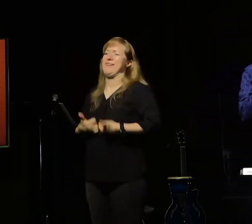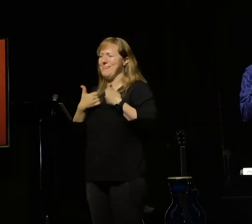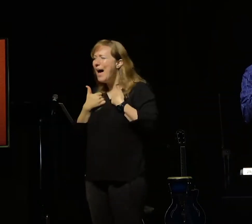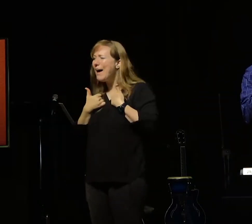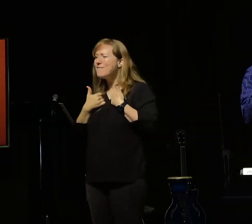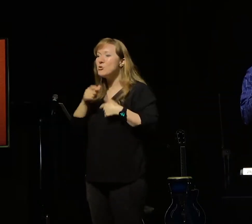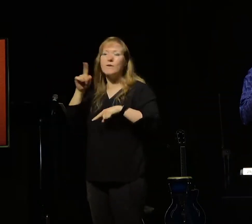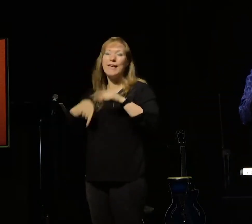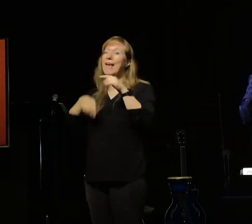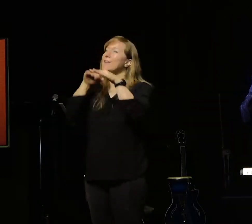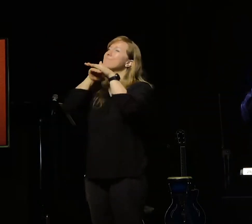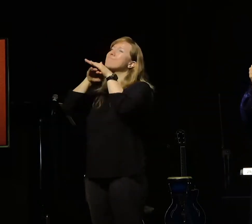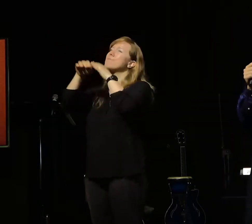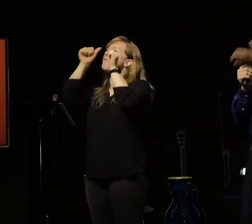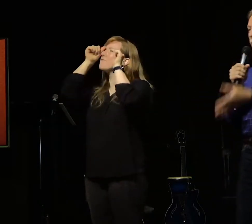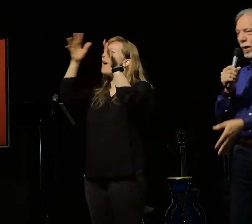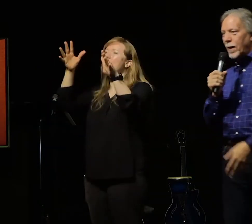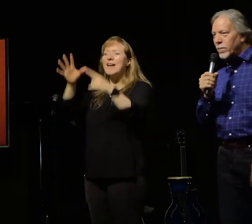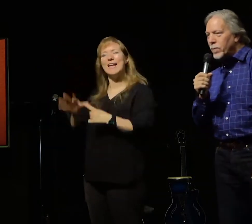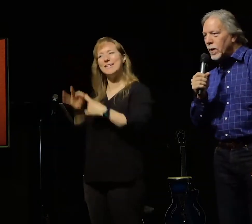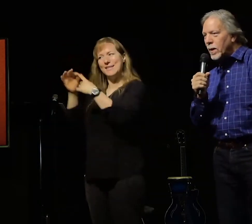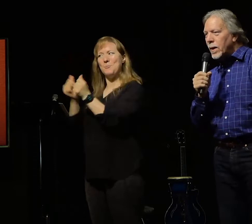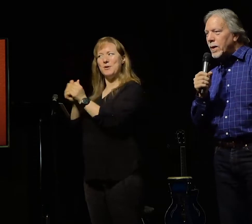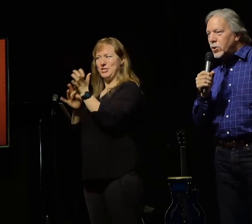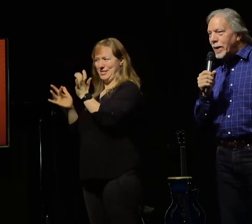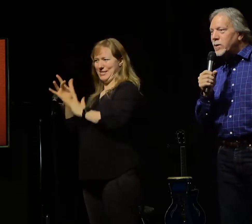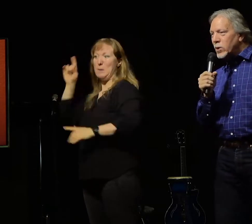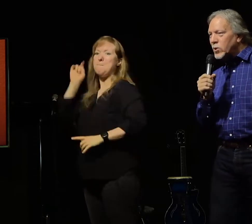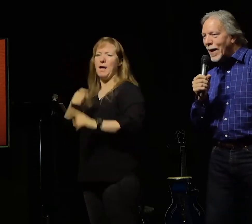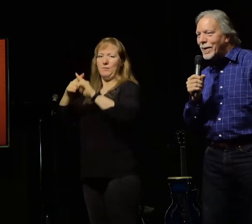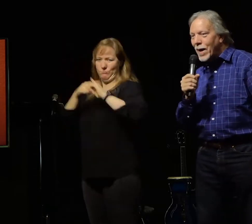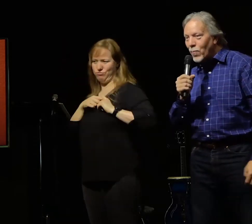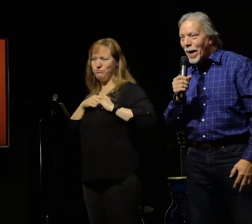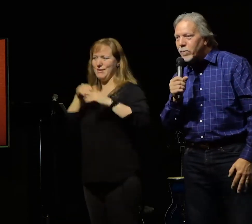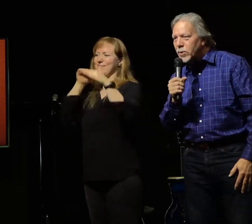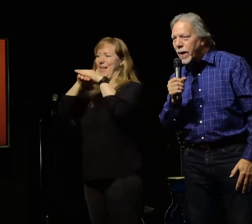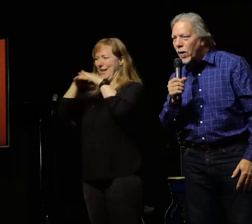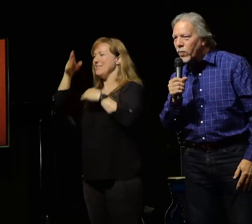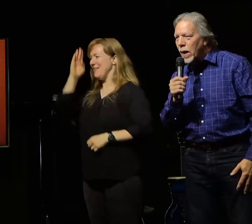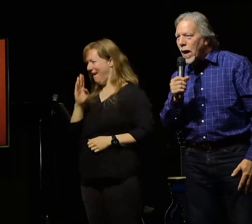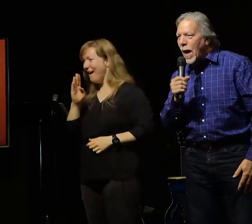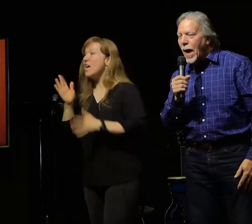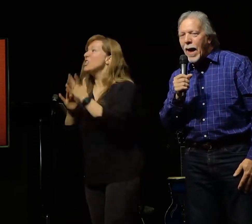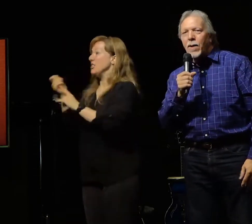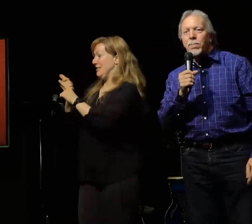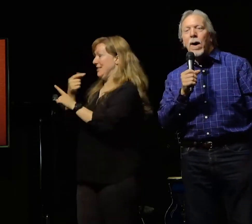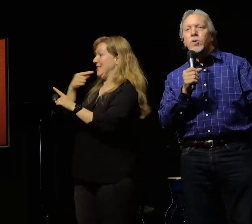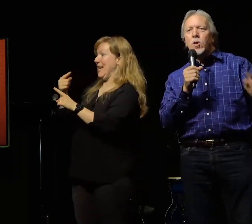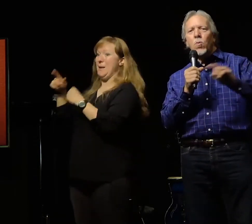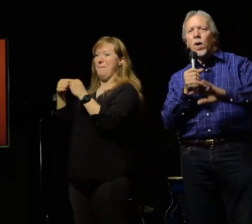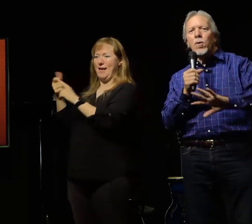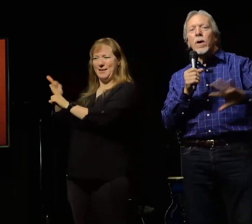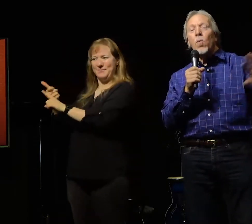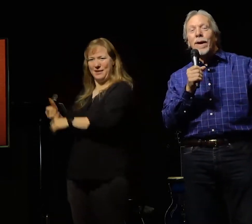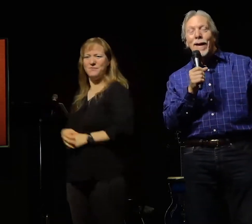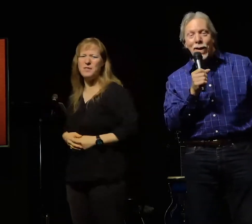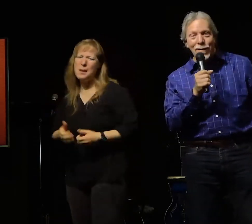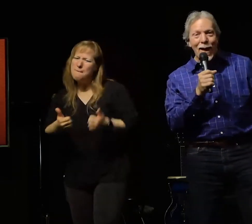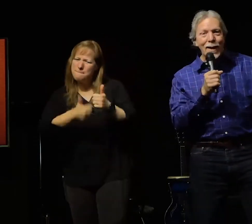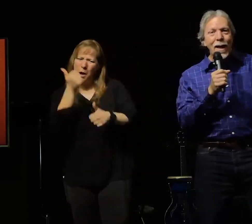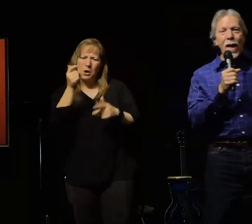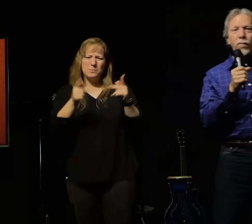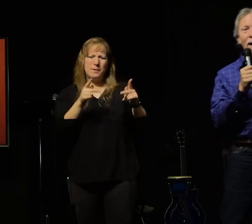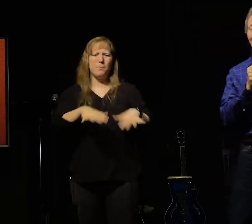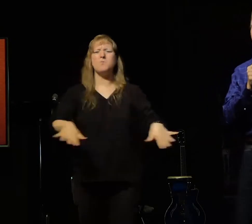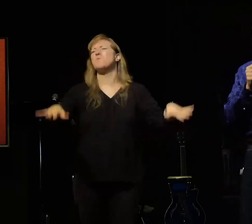man comes to the Father except through him. Jesus said that about himself. And most of the world don't want to hear